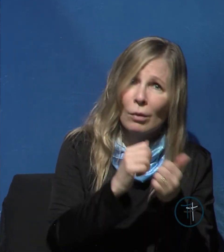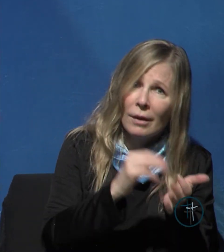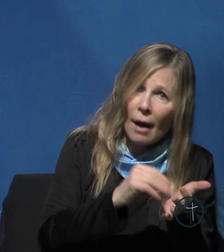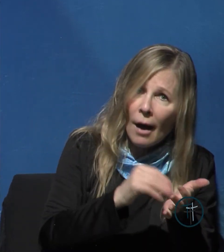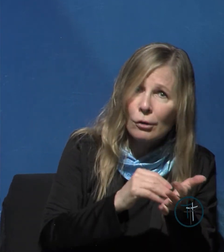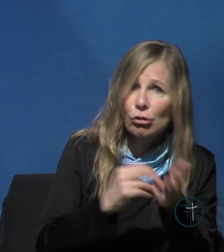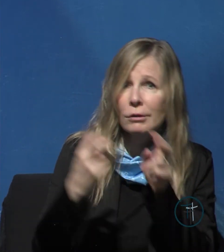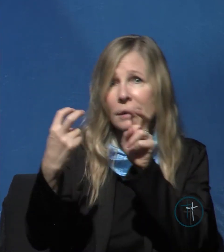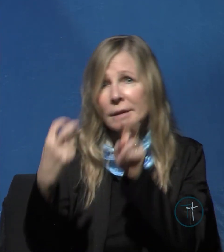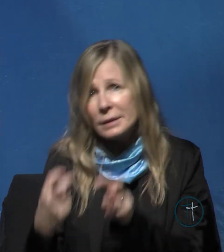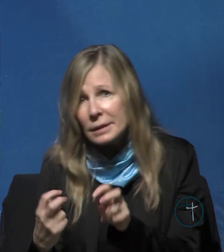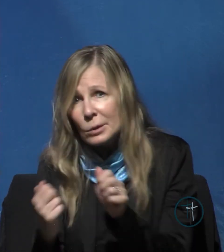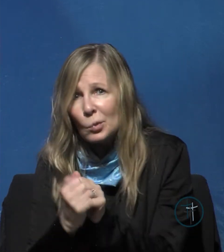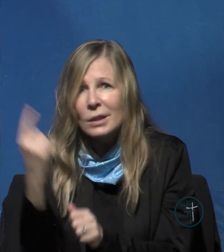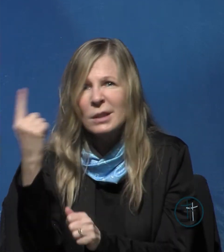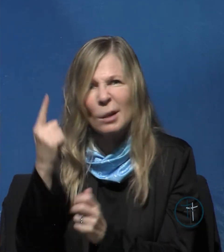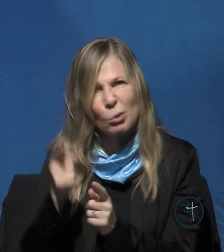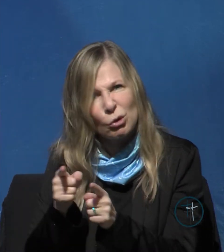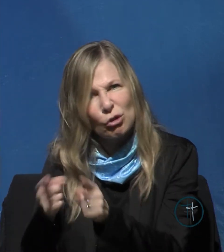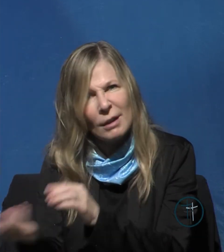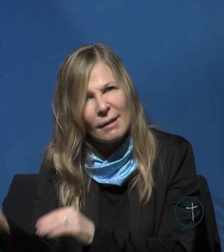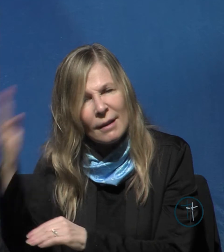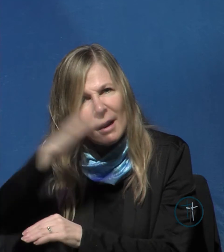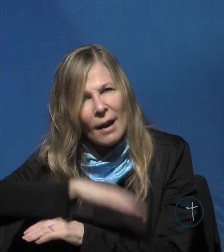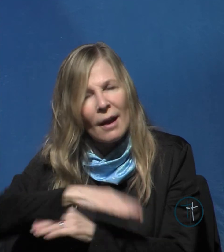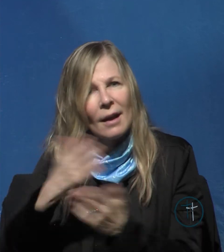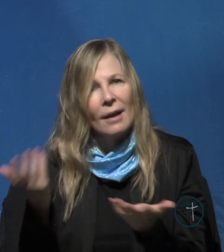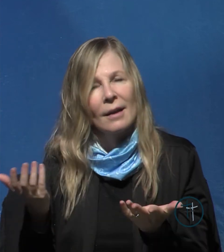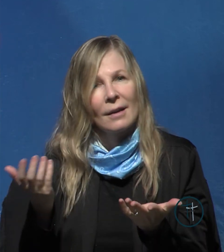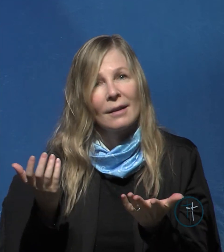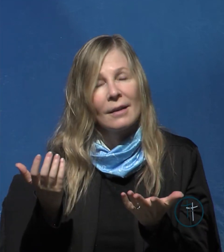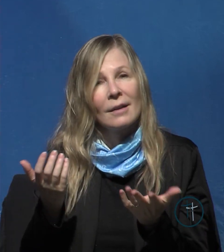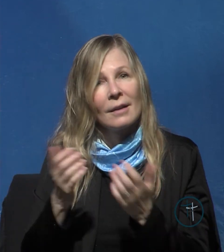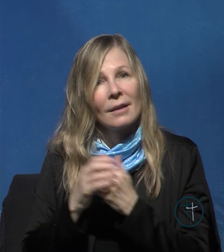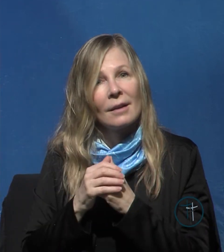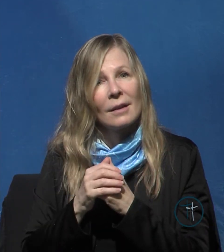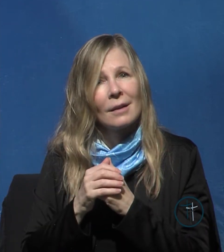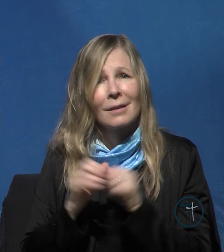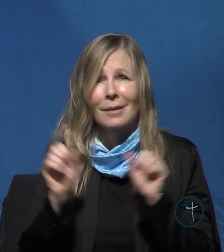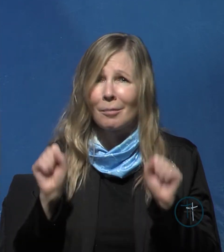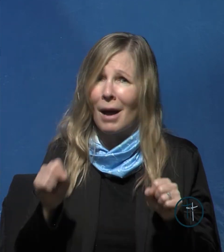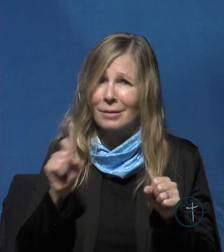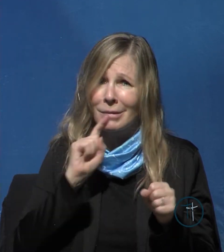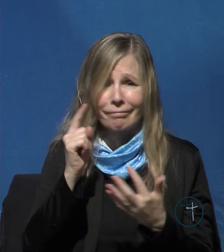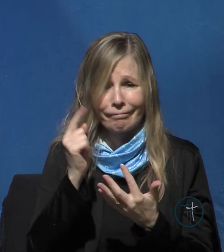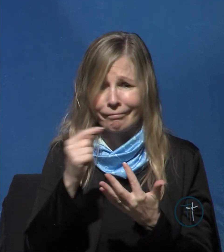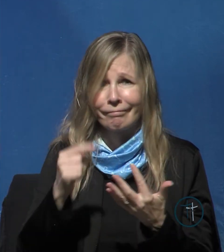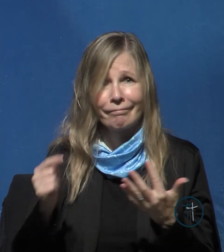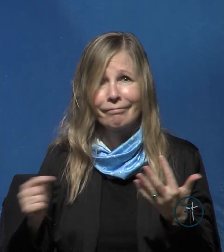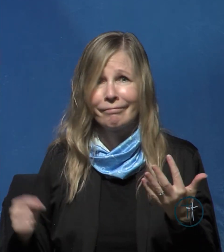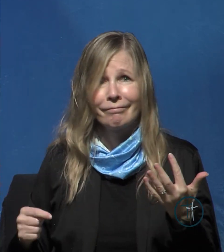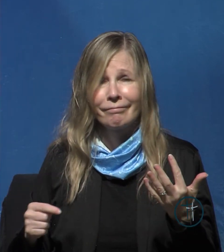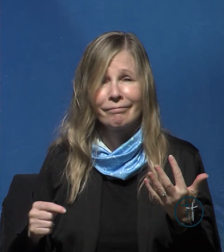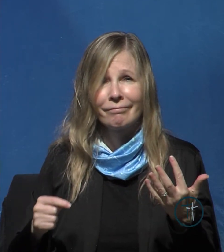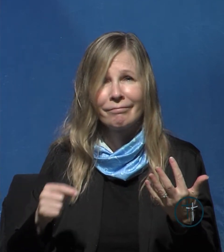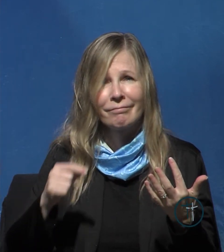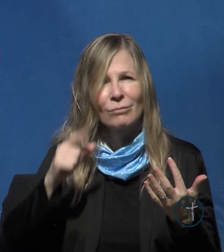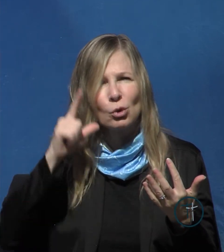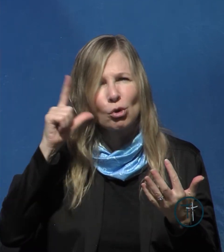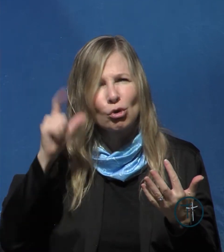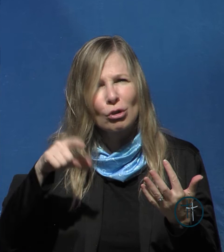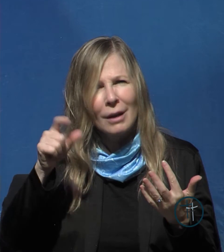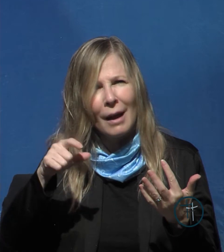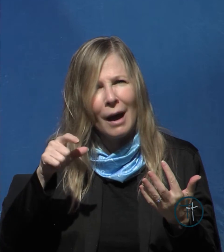can sit with someone during the day. The possibilities are endless, and they shouldn't be afterthoughts. They